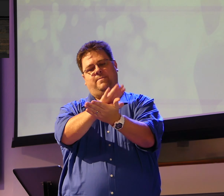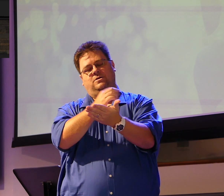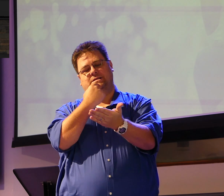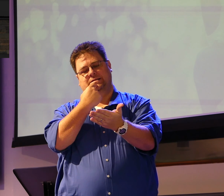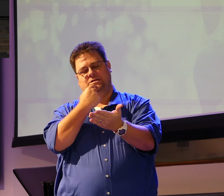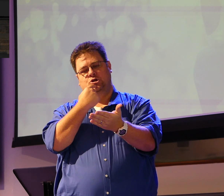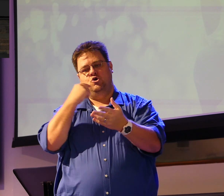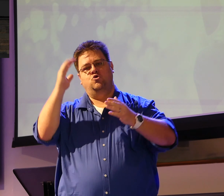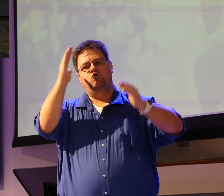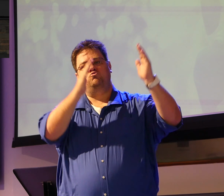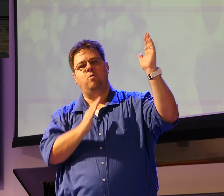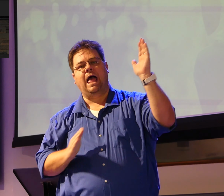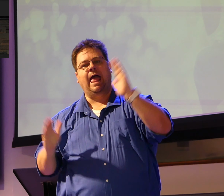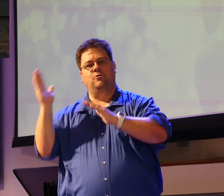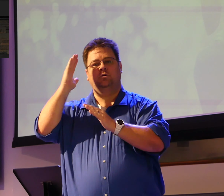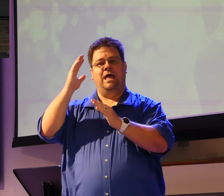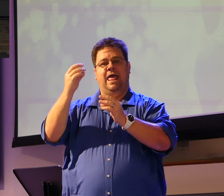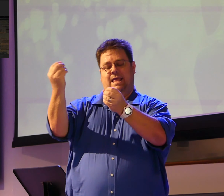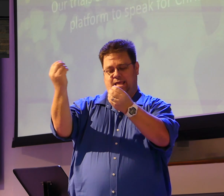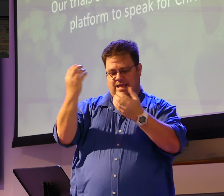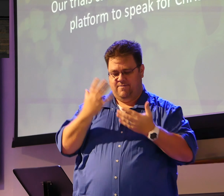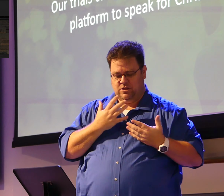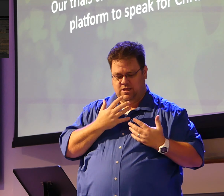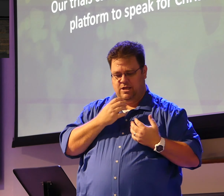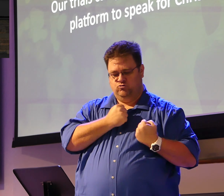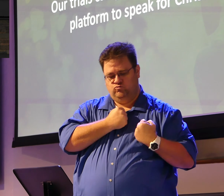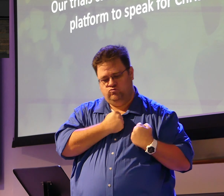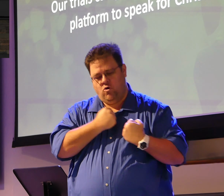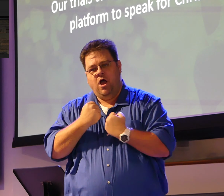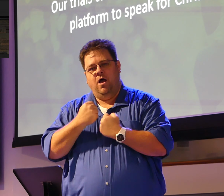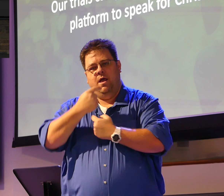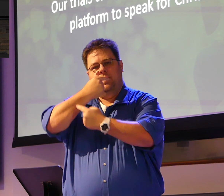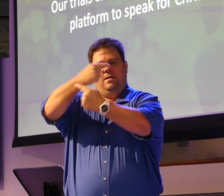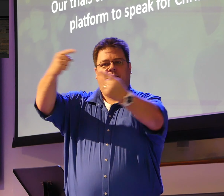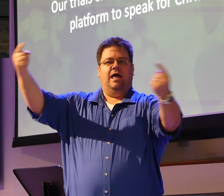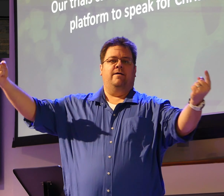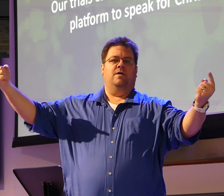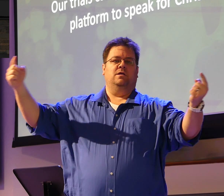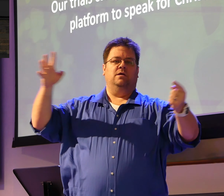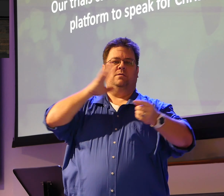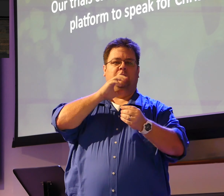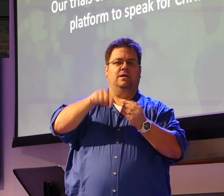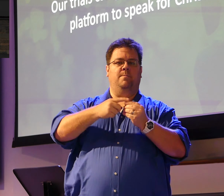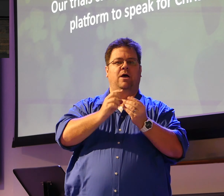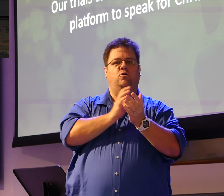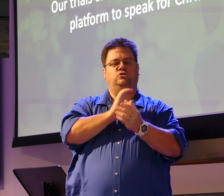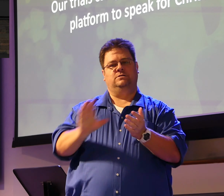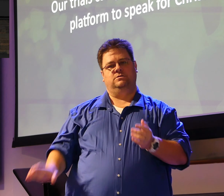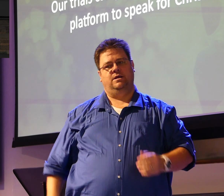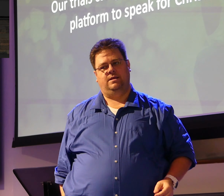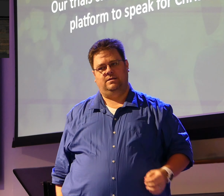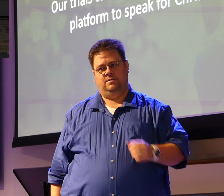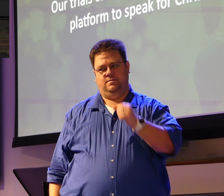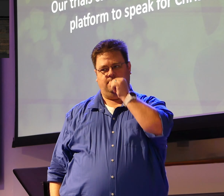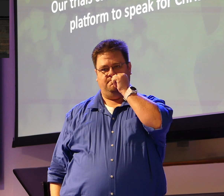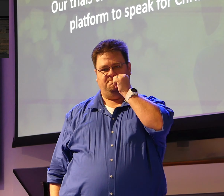in your handout it says there that trials can give us a very powerful platform to speak for christ